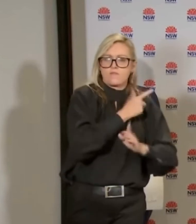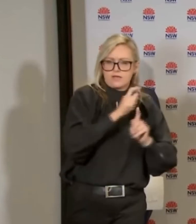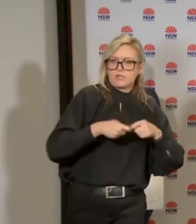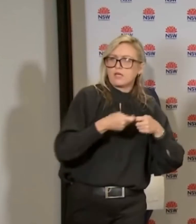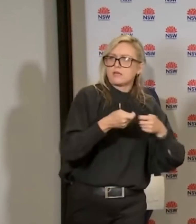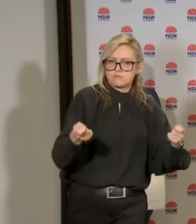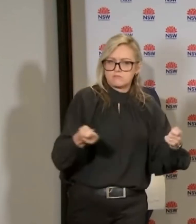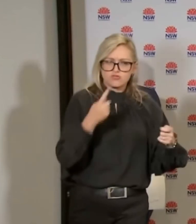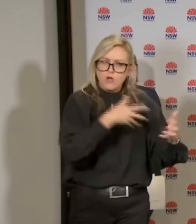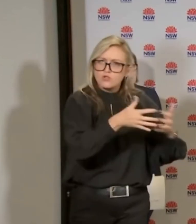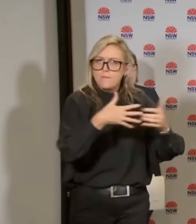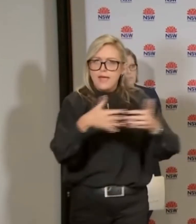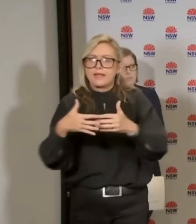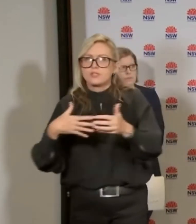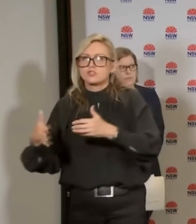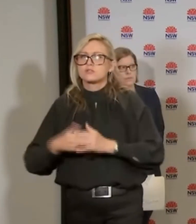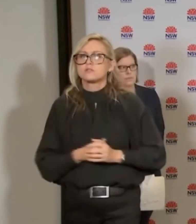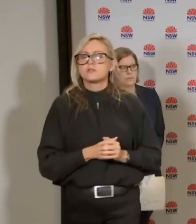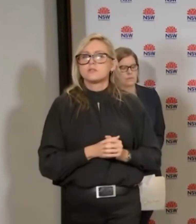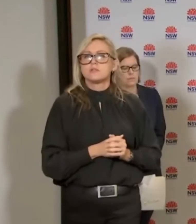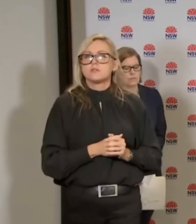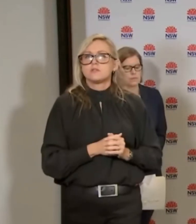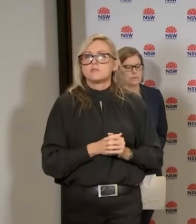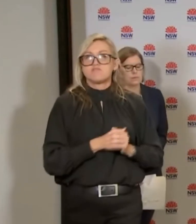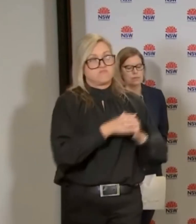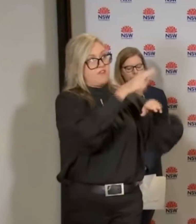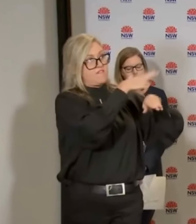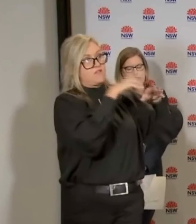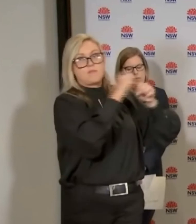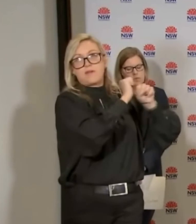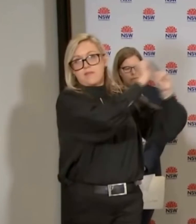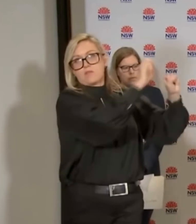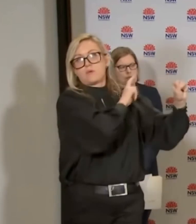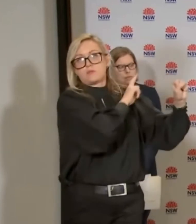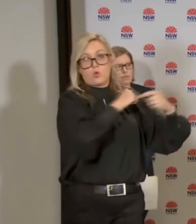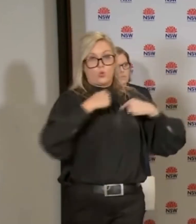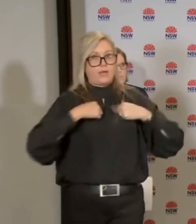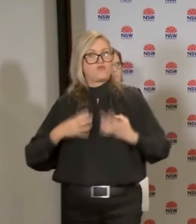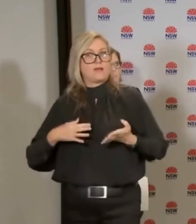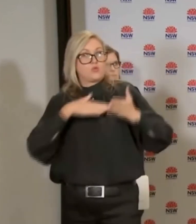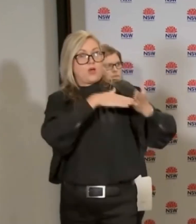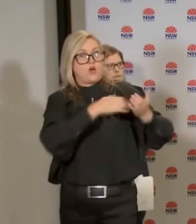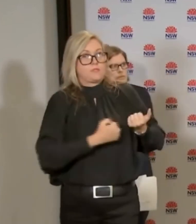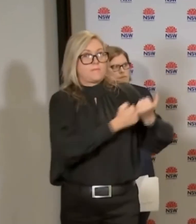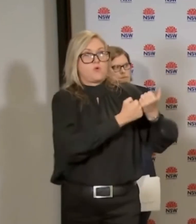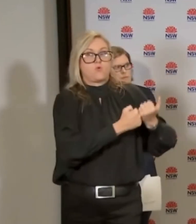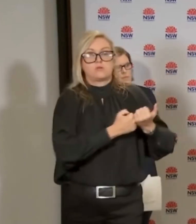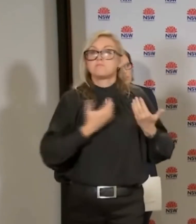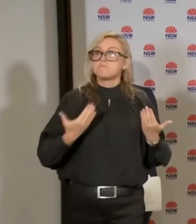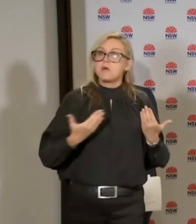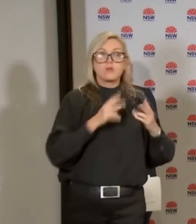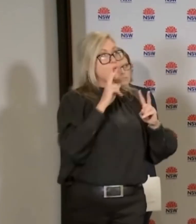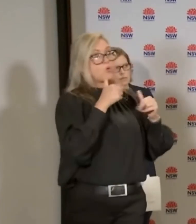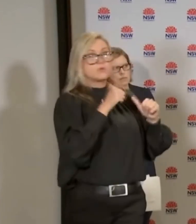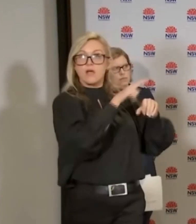federal government, but of course the state government stands ready to help if necessary. But at this stage it seems that the federal government is managing